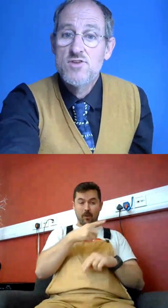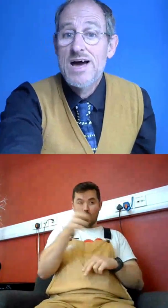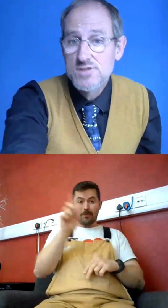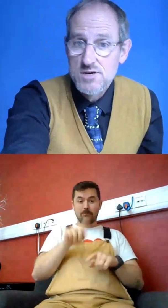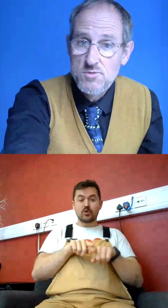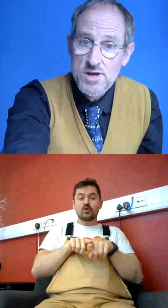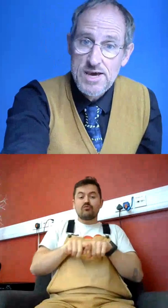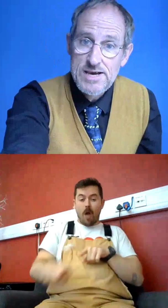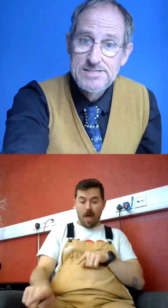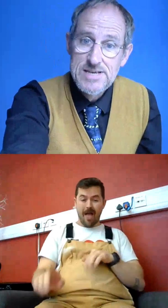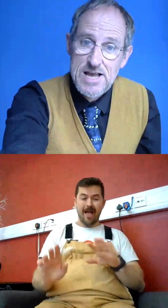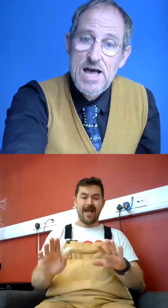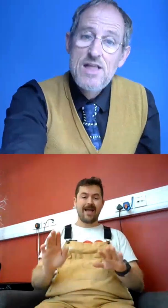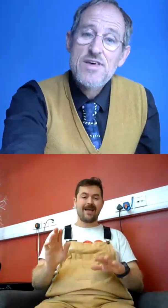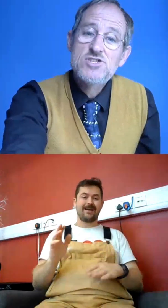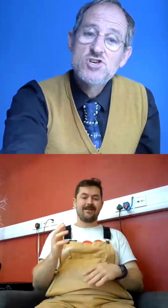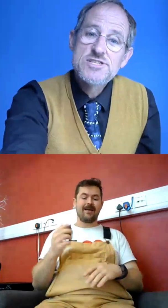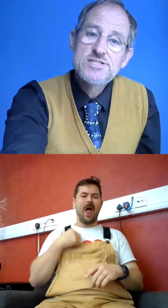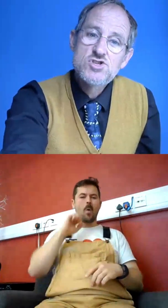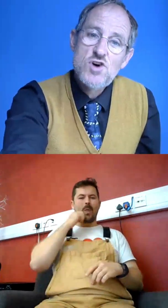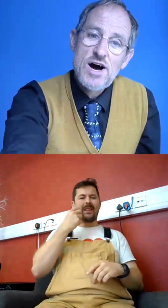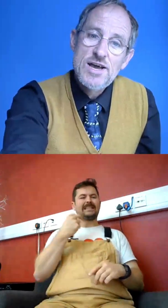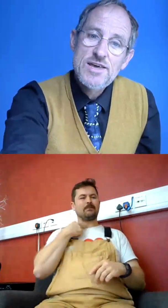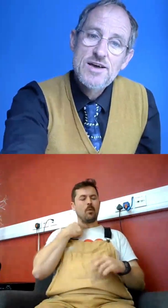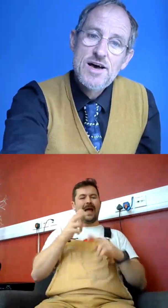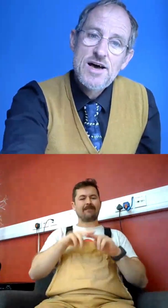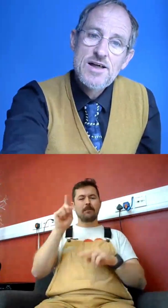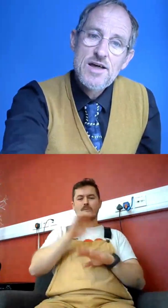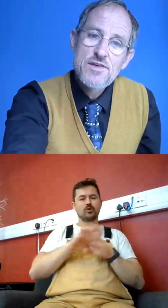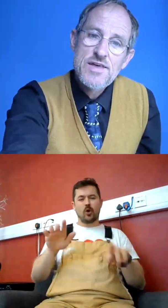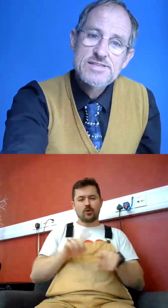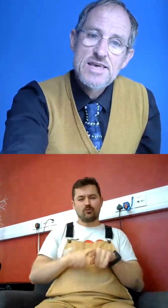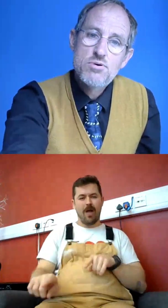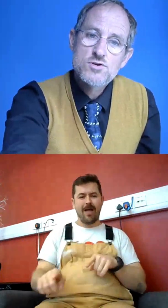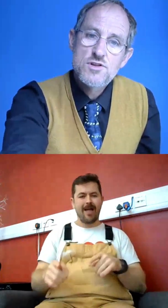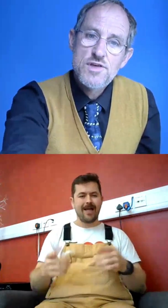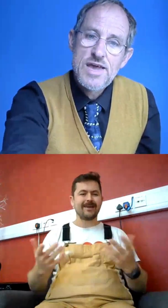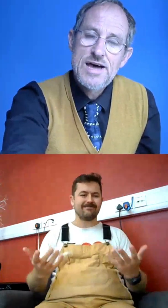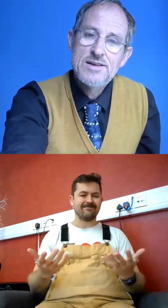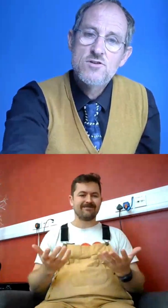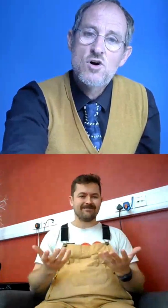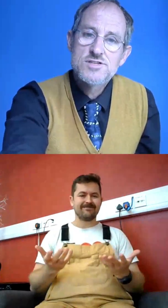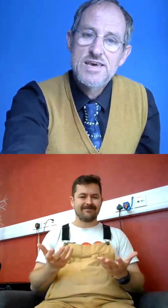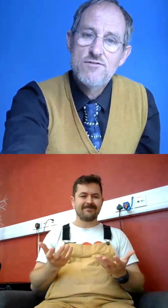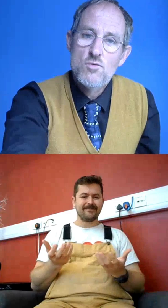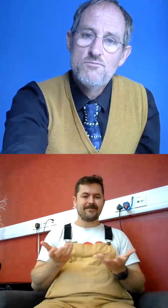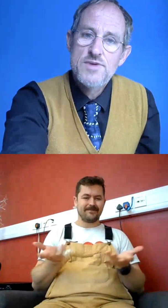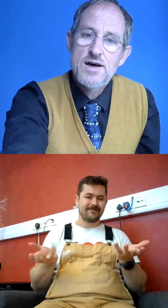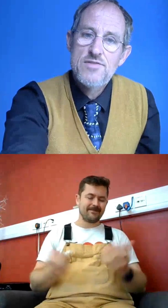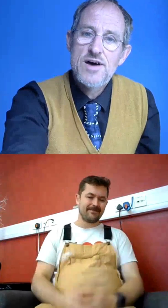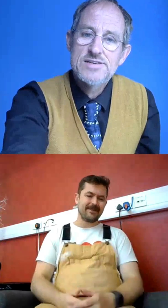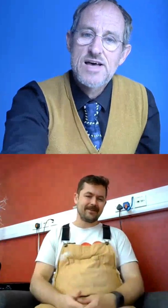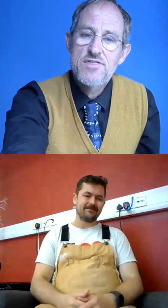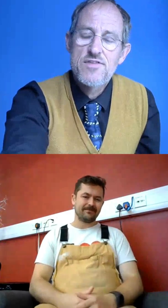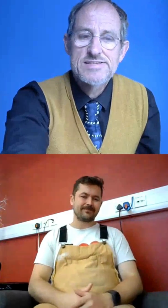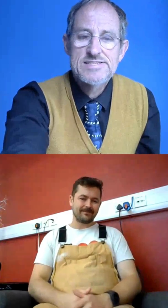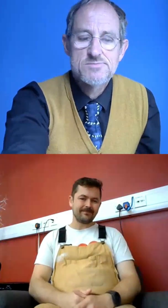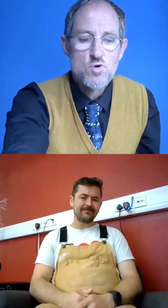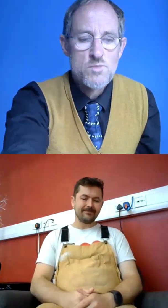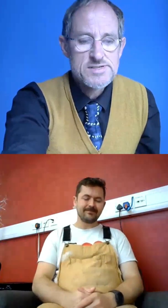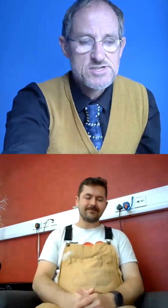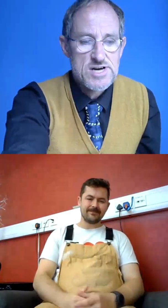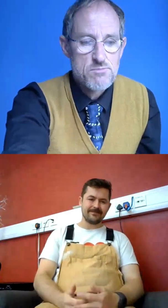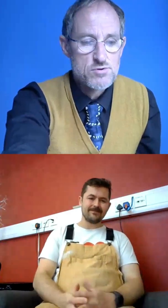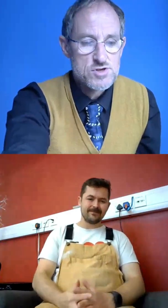gain advice on how to communicate. They just need to try. I think that's the important thing, and not to give up. Yeah, I think